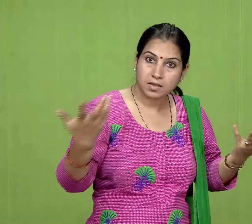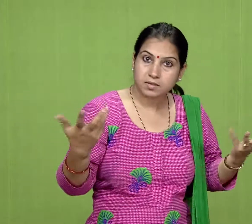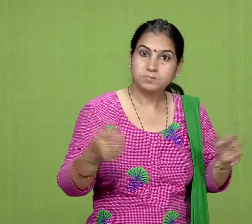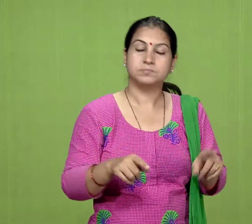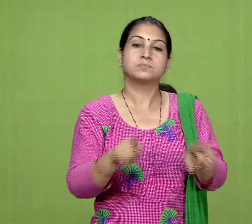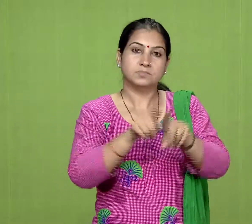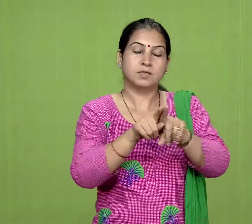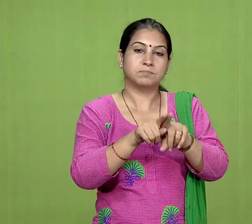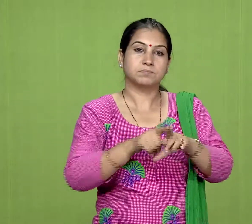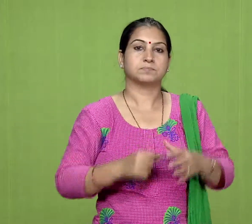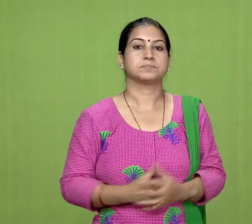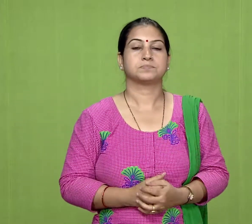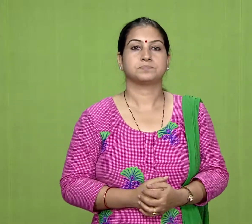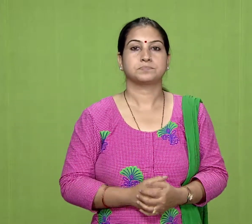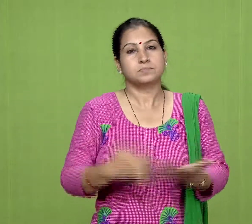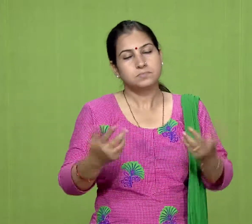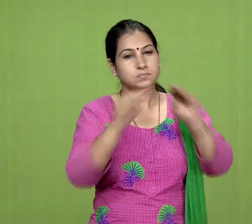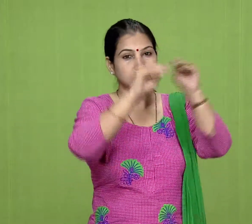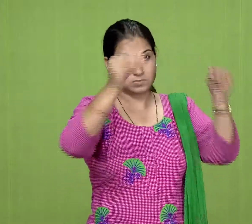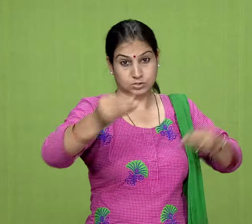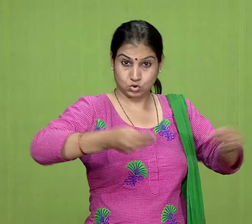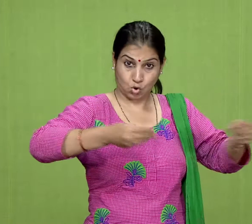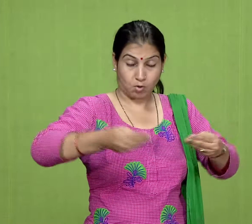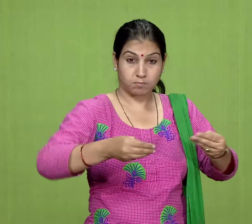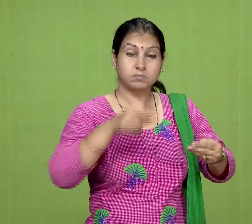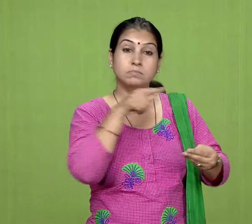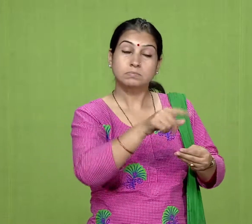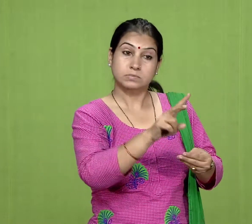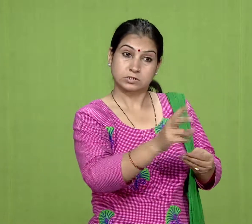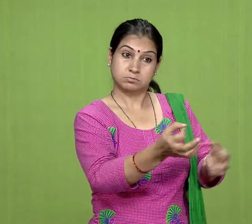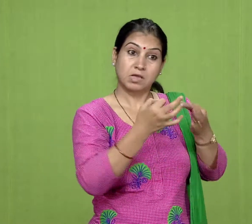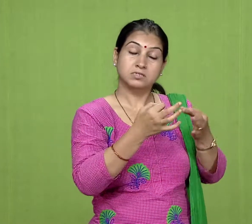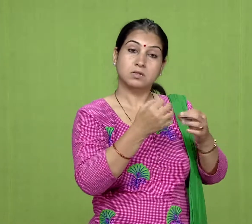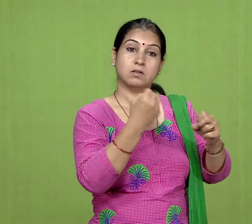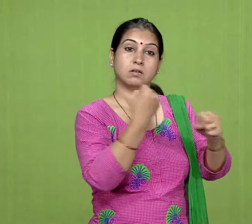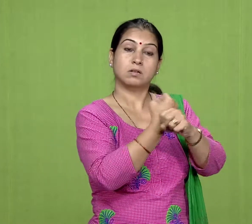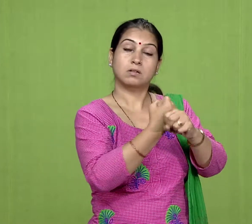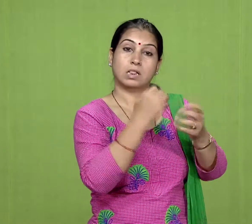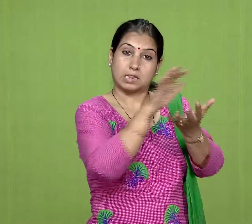words, shops usually specialize in the types of items they